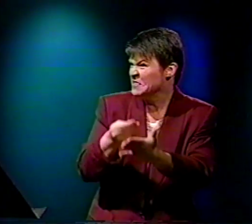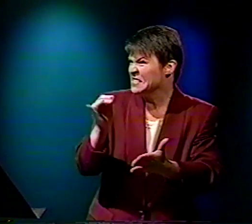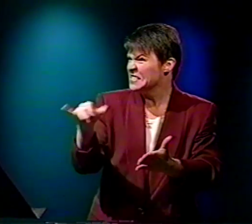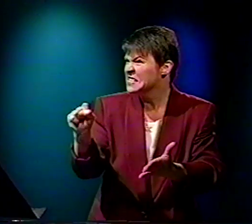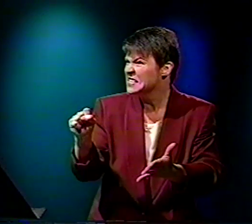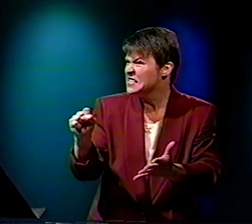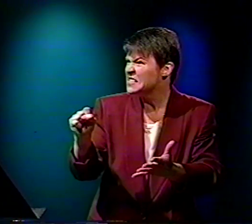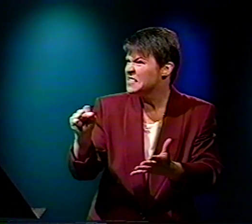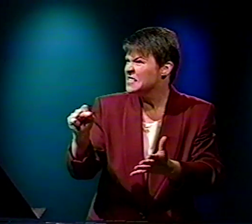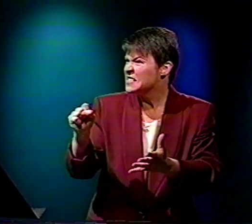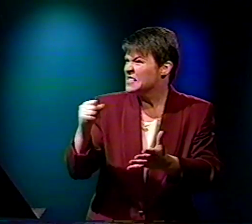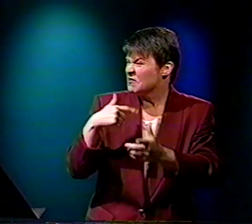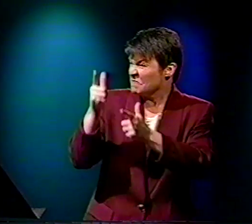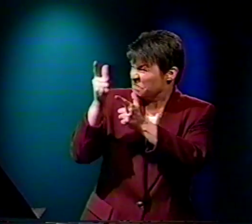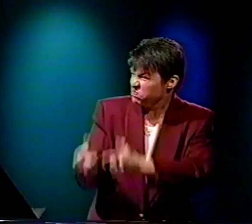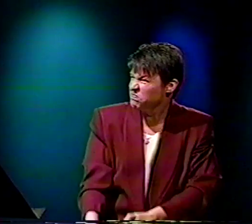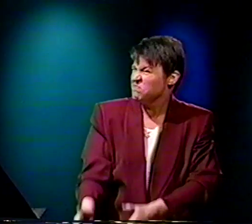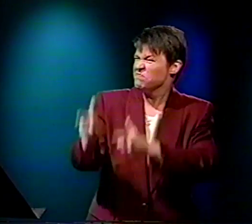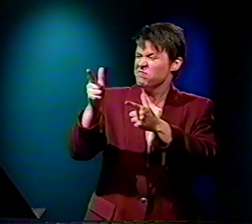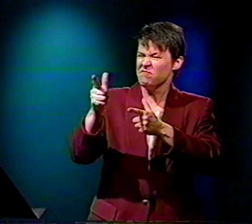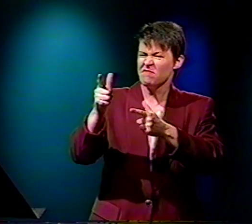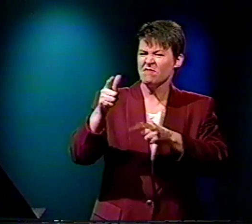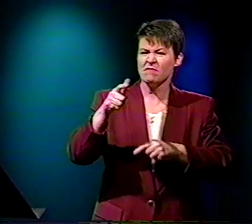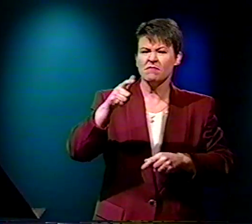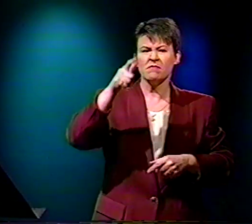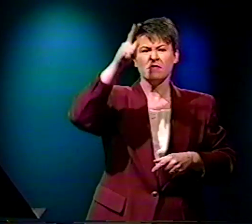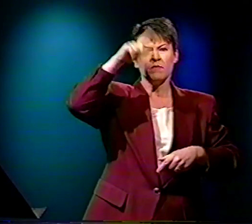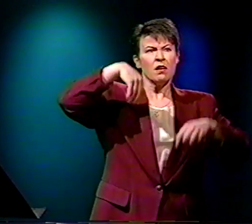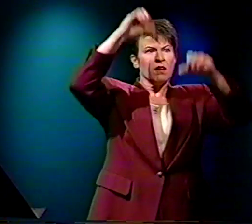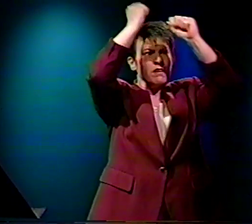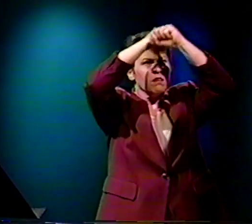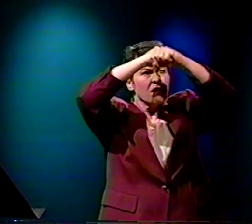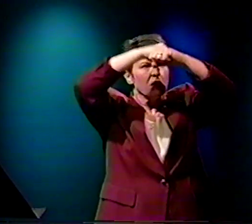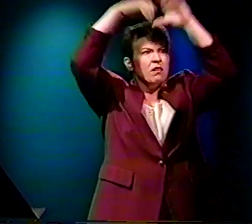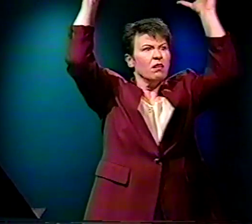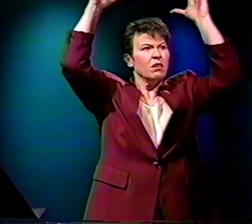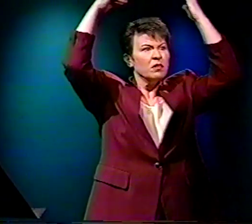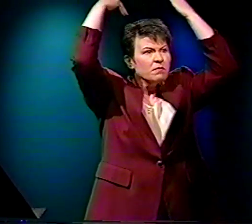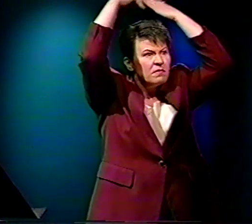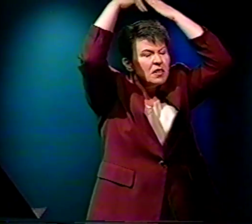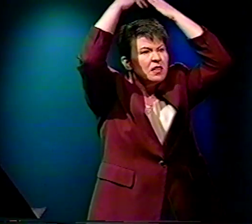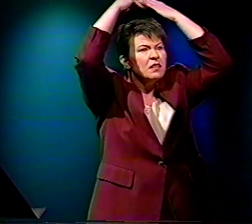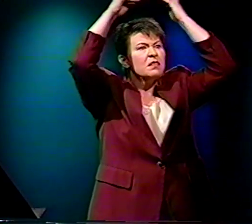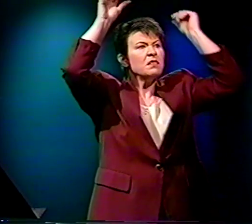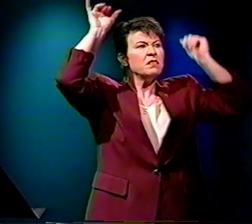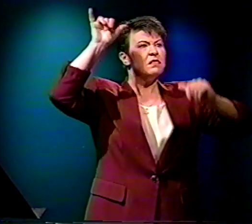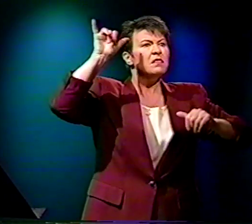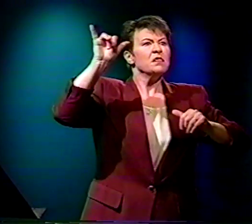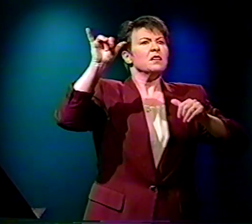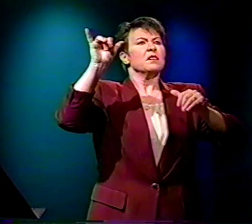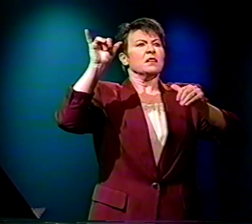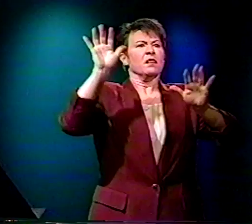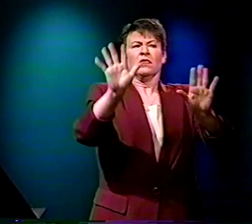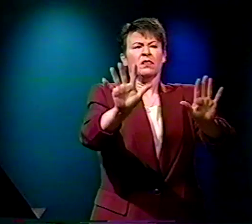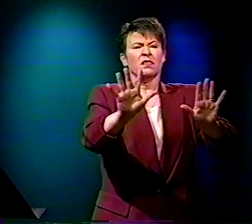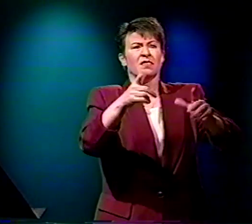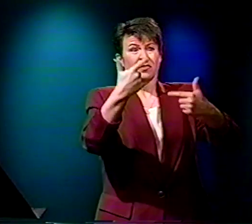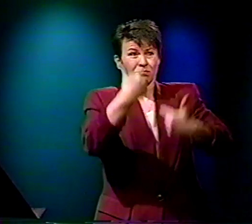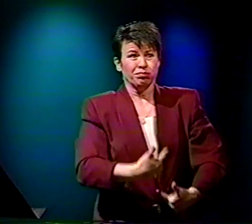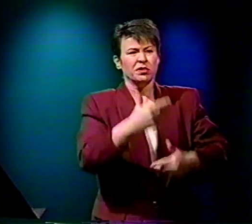me where that money is, I'll blow you away. And of course, the deaf man immediately thought, money? Oh,